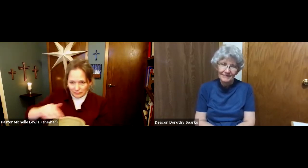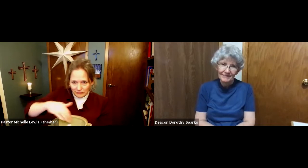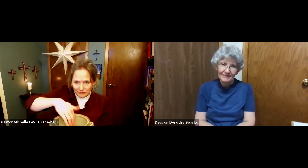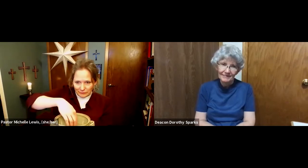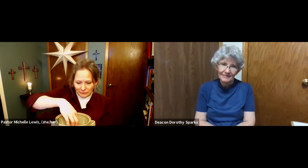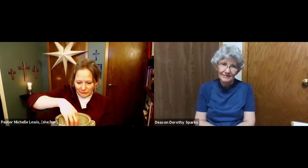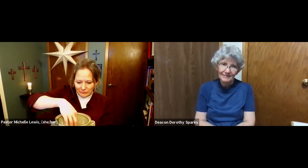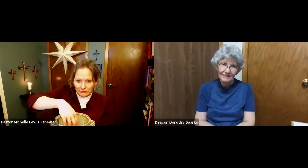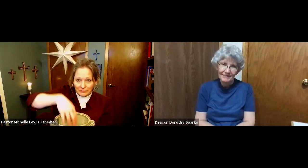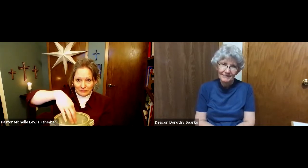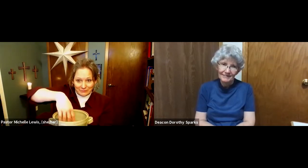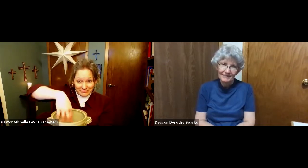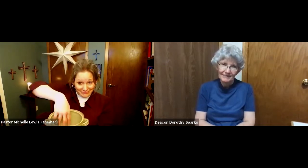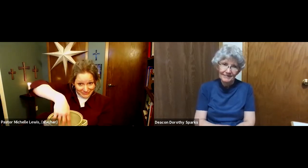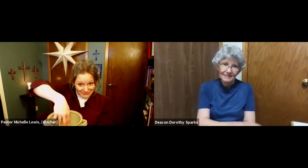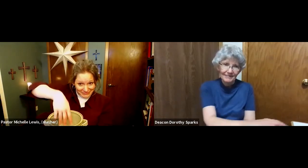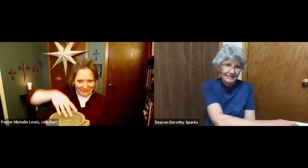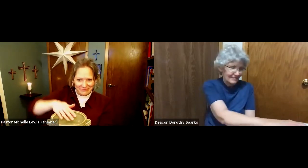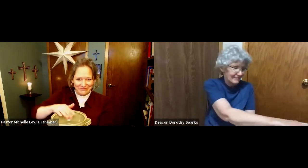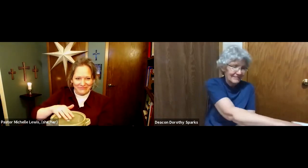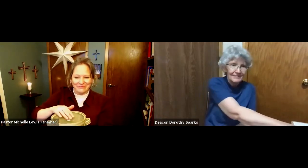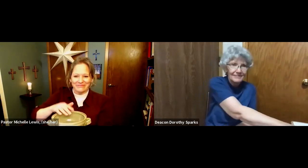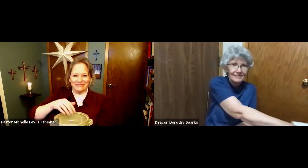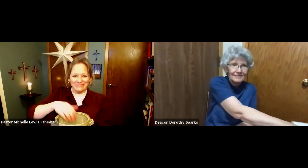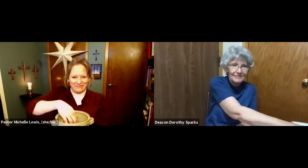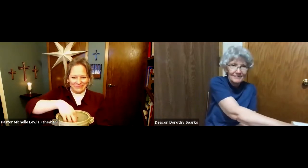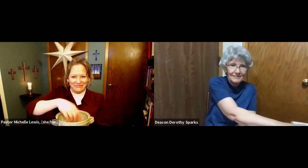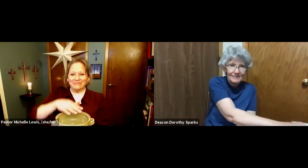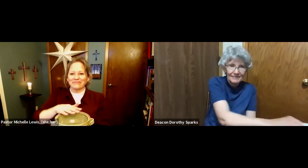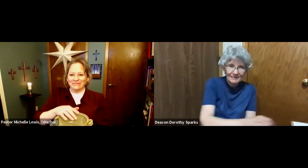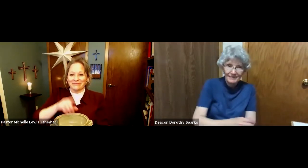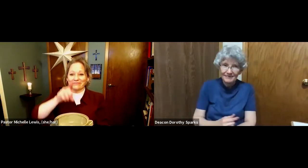of the cross on your forehead using water, just like this.